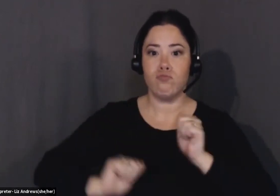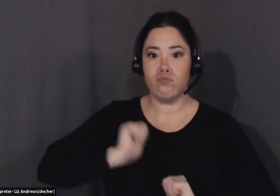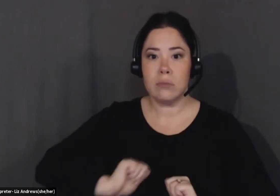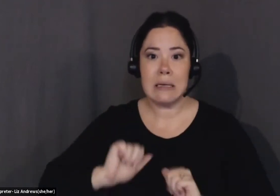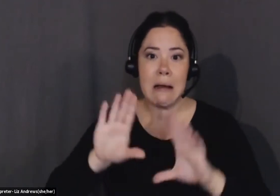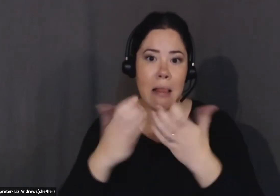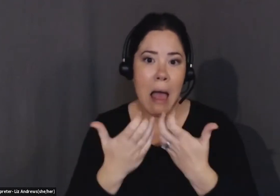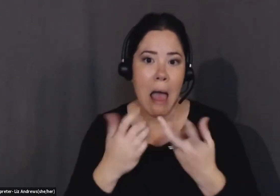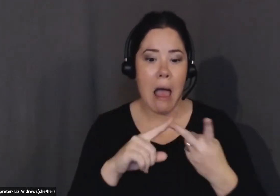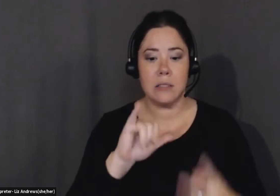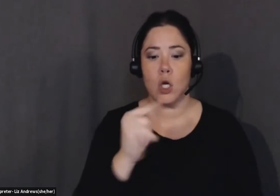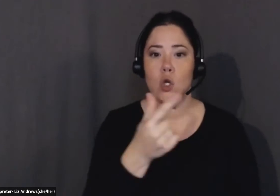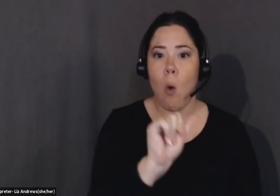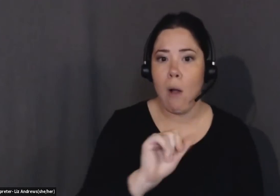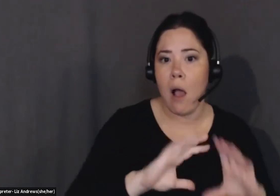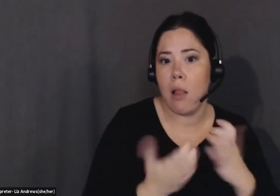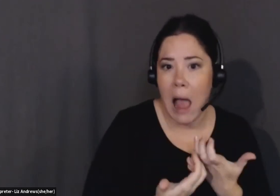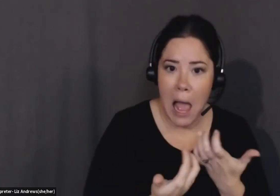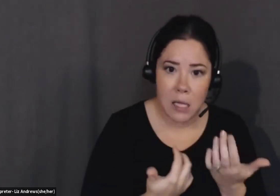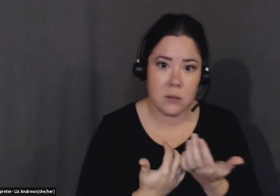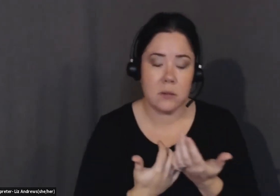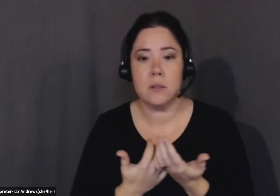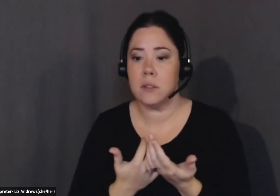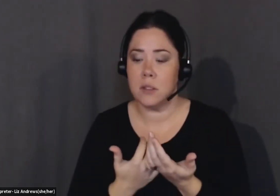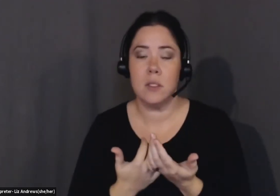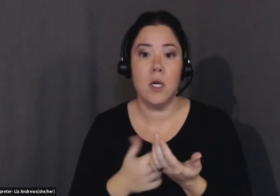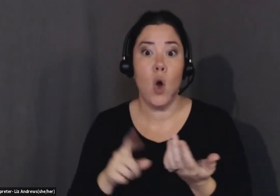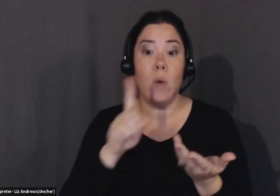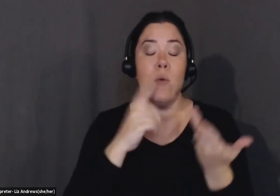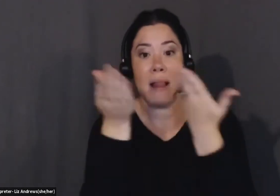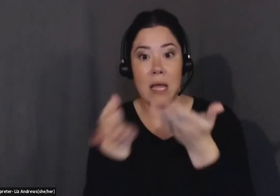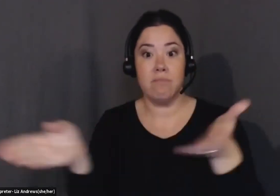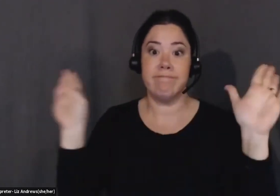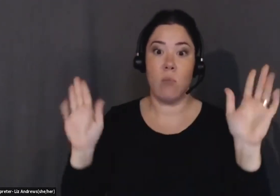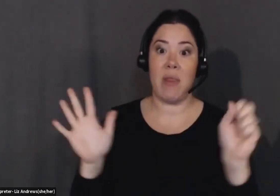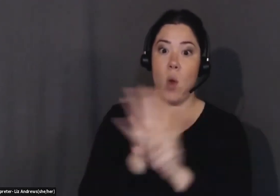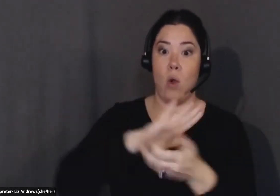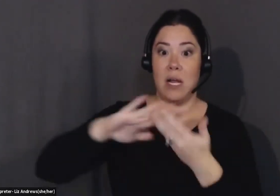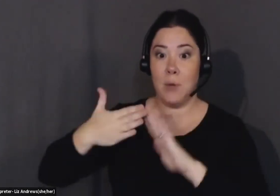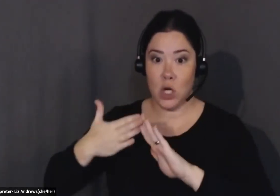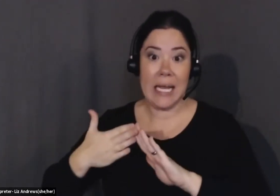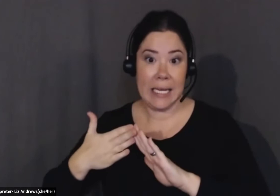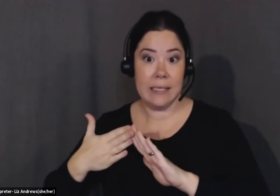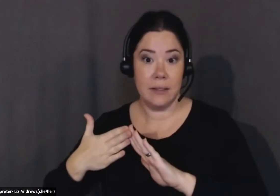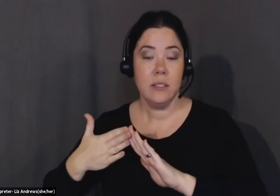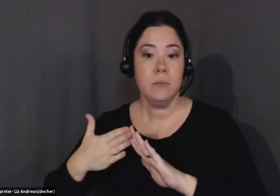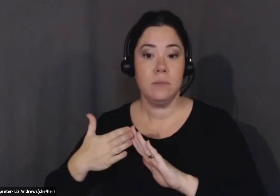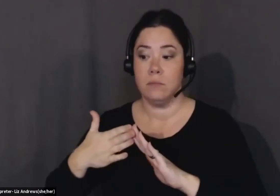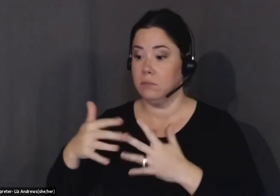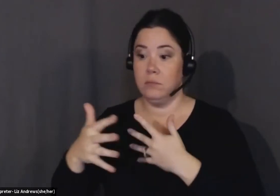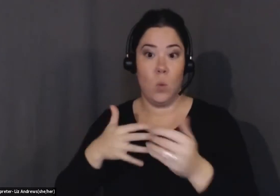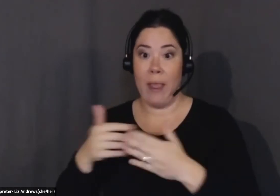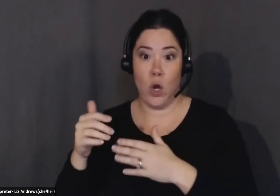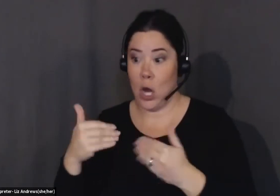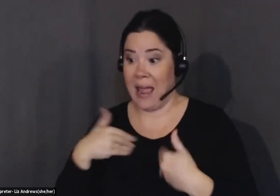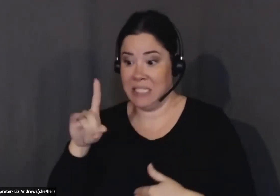class, really opening that up to the entire community, whether it be people with disabilities or